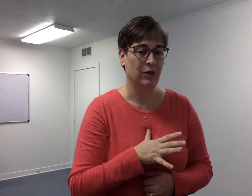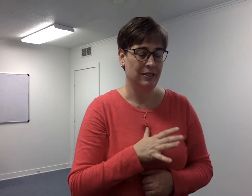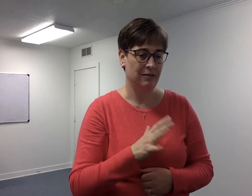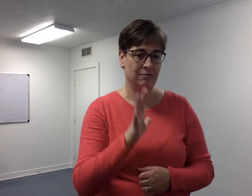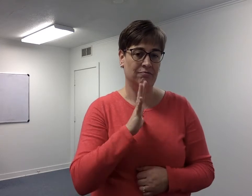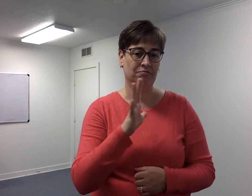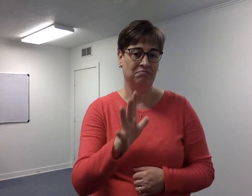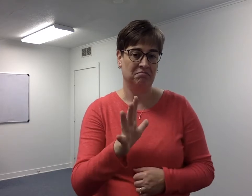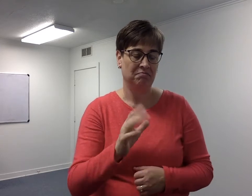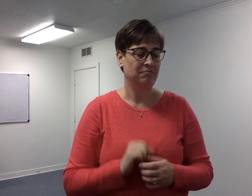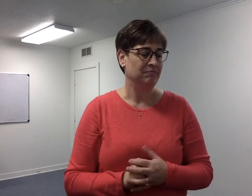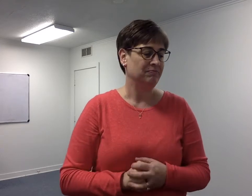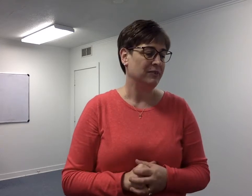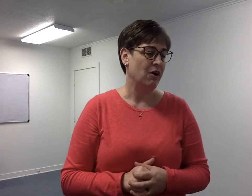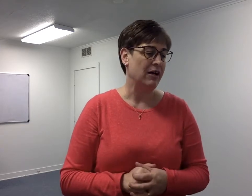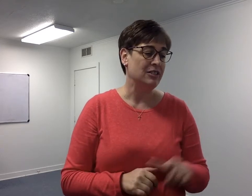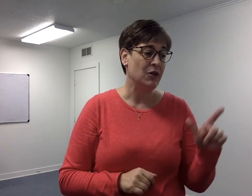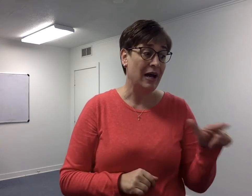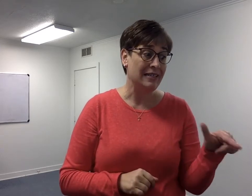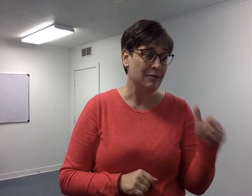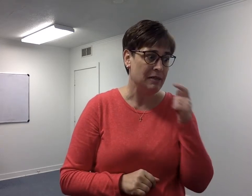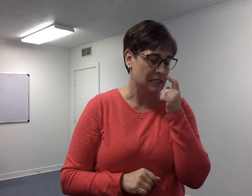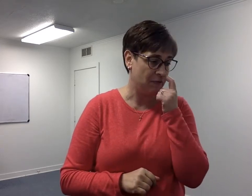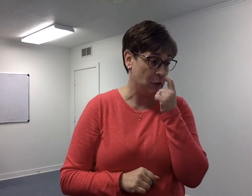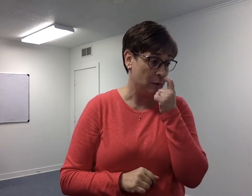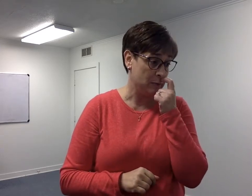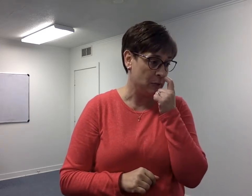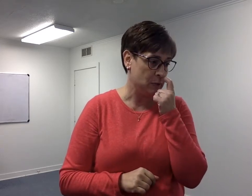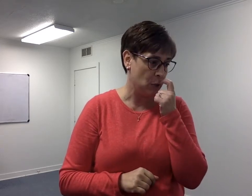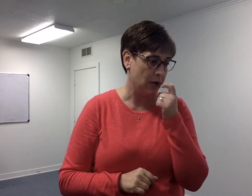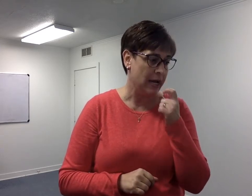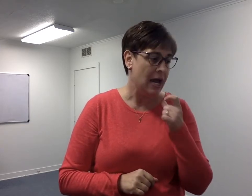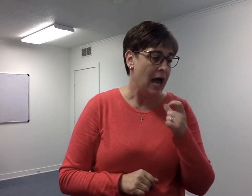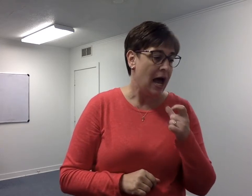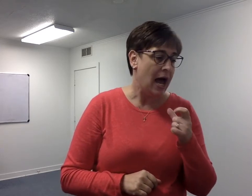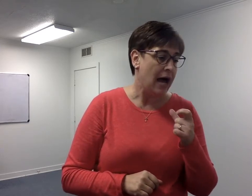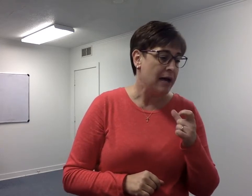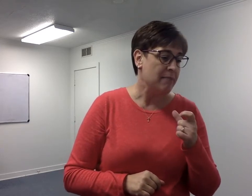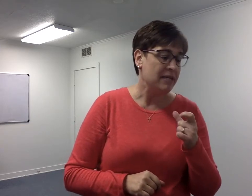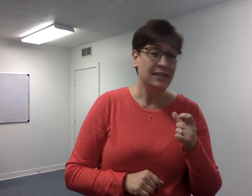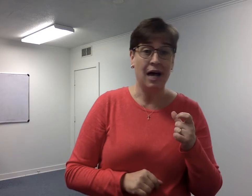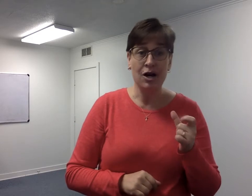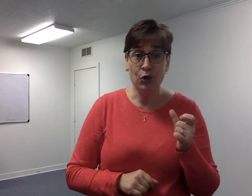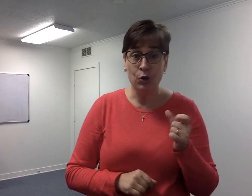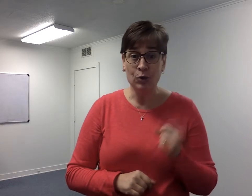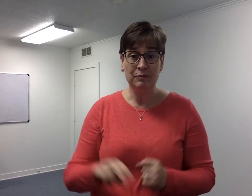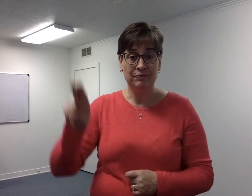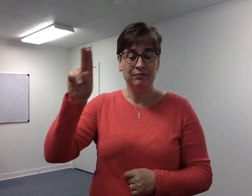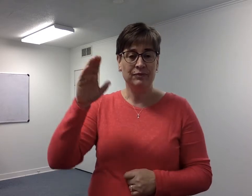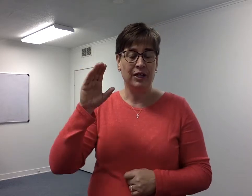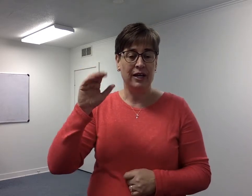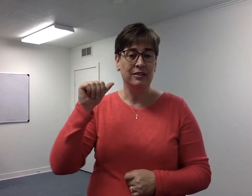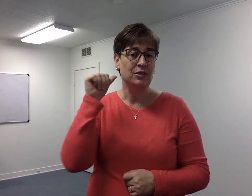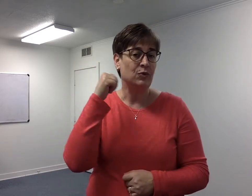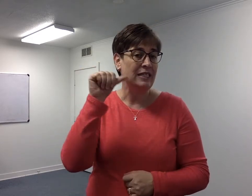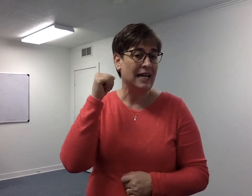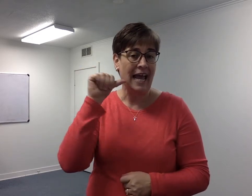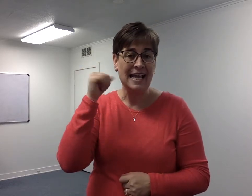it. All right, so I did miss a few. I'm so sorry. I missed uncle. Okay, so we did